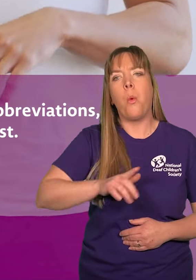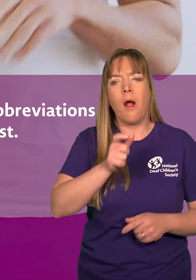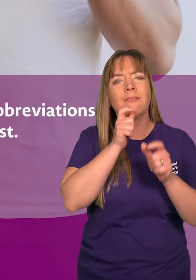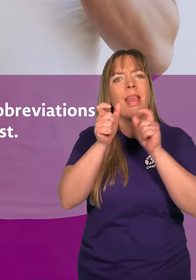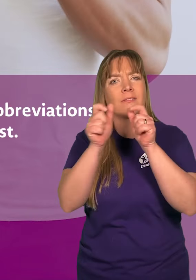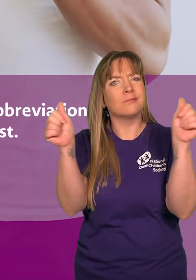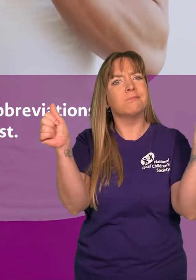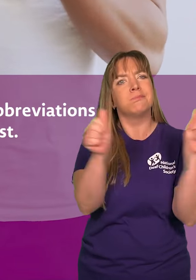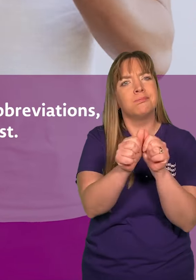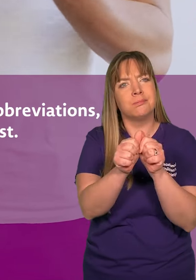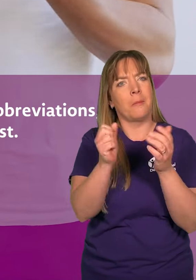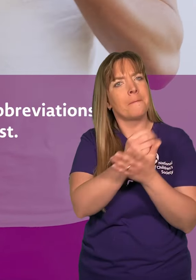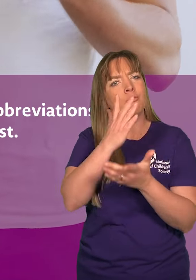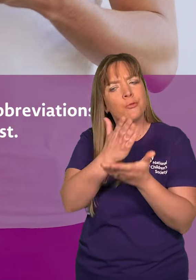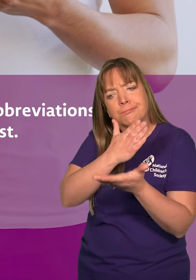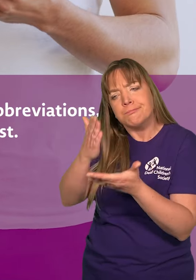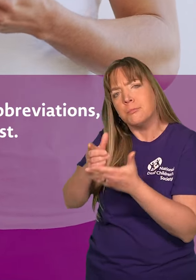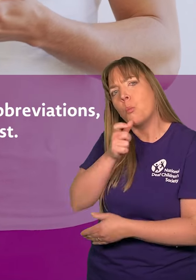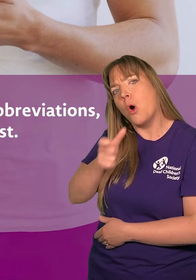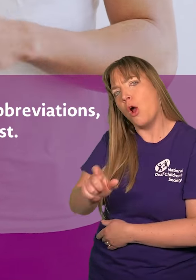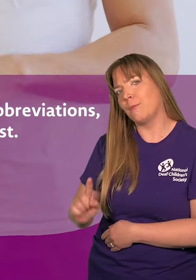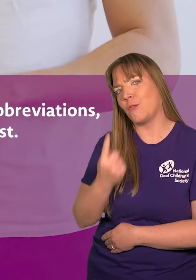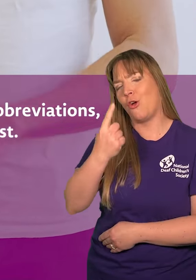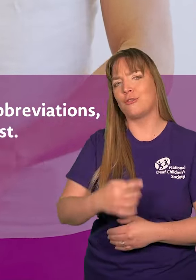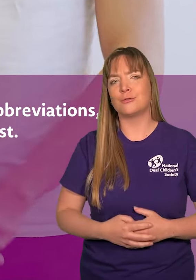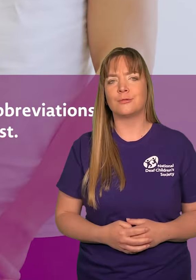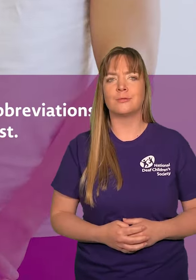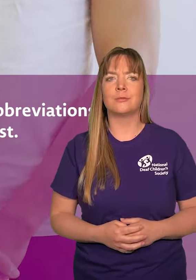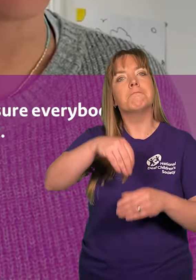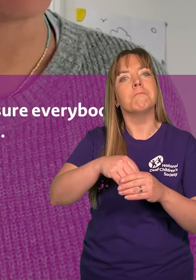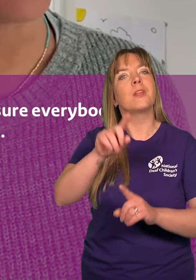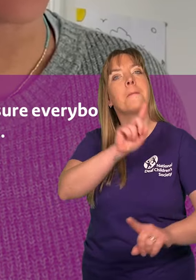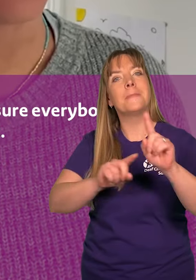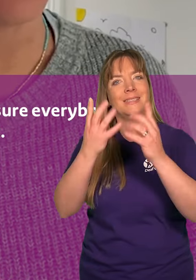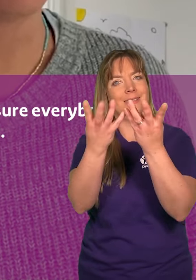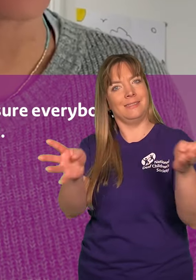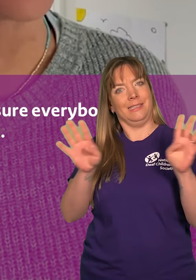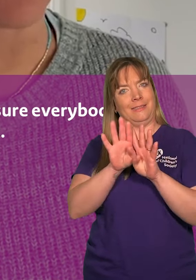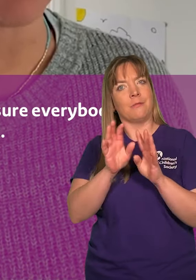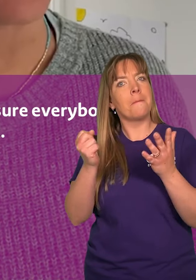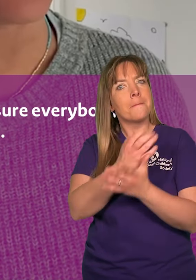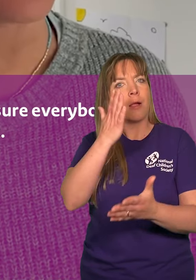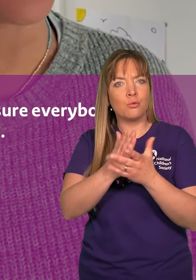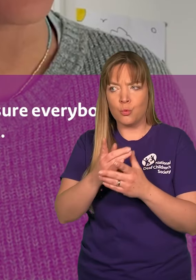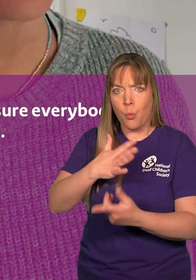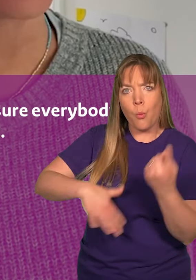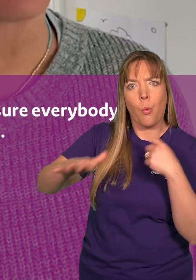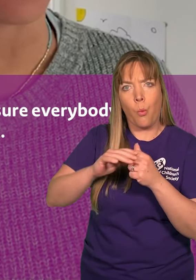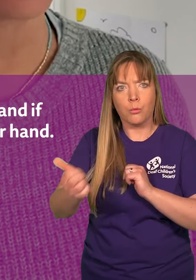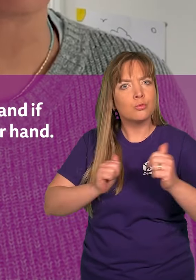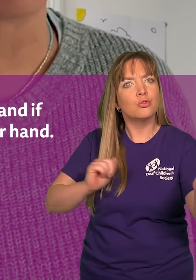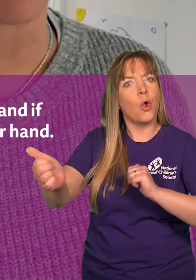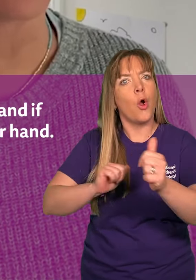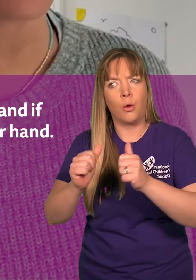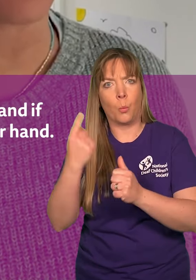want to use abbreviations, clarify each word first. In a meeting, make sure everybody takes turns to